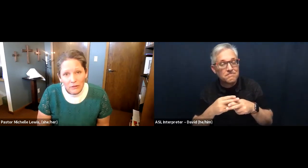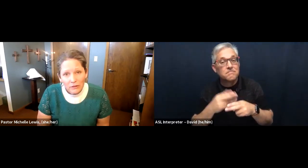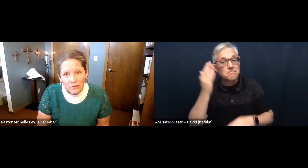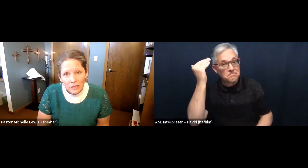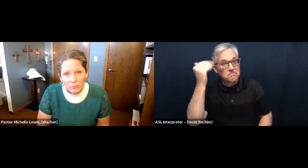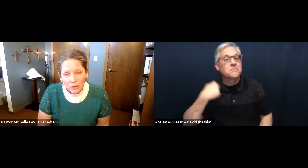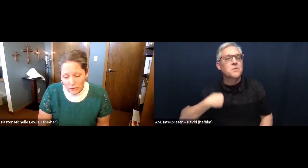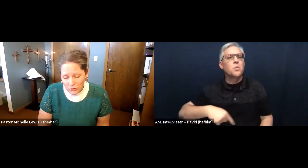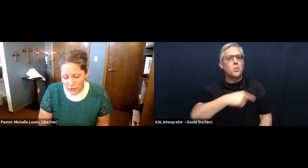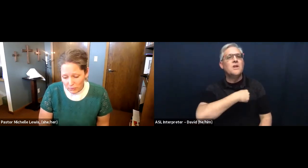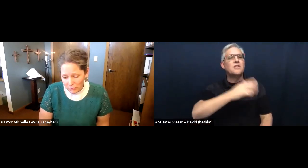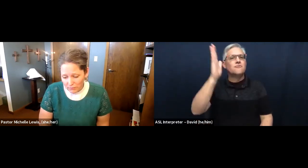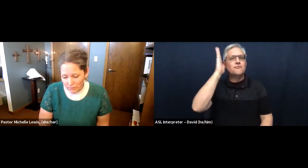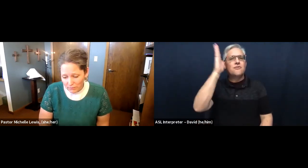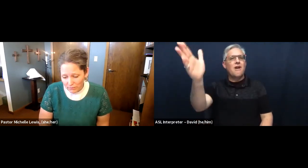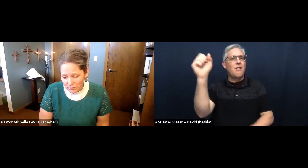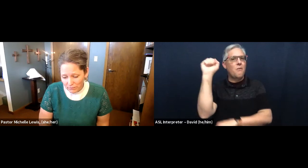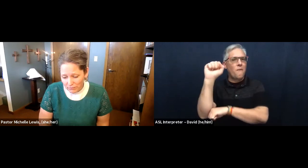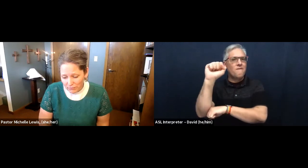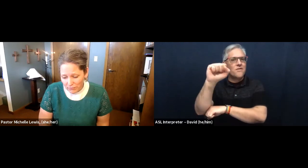together in partnership.